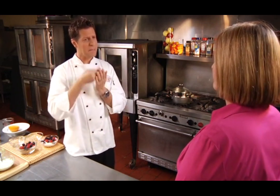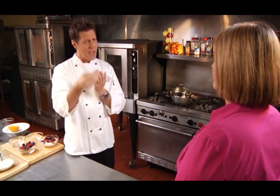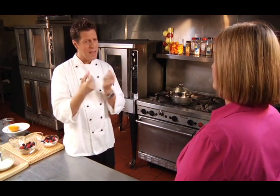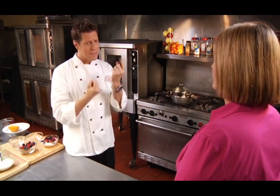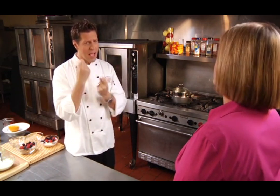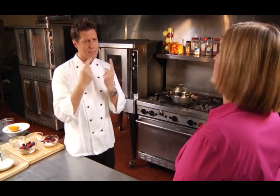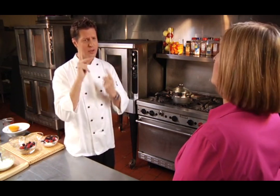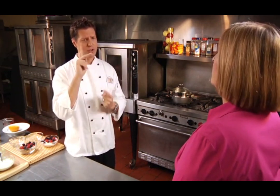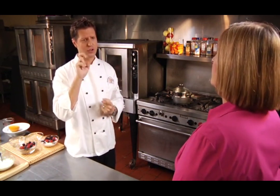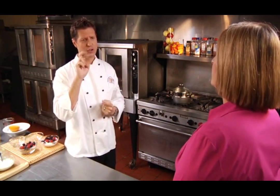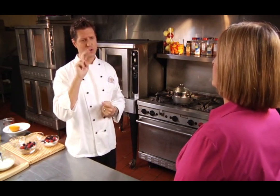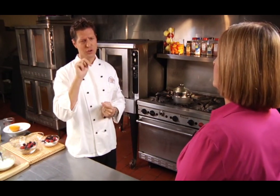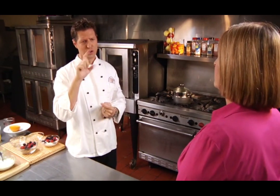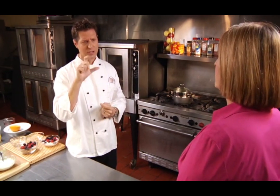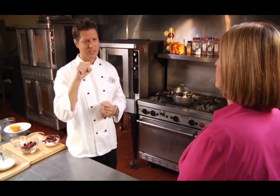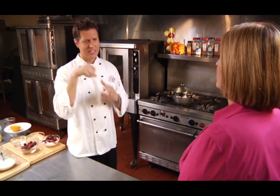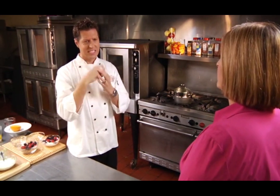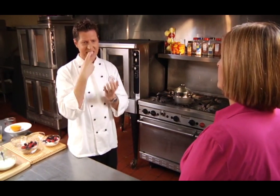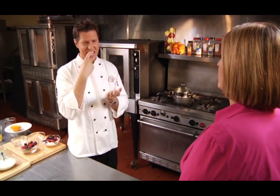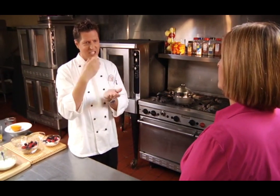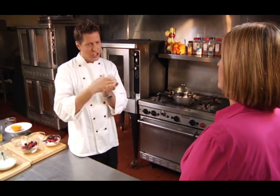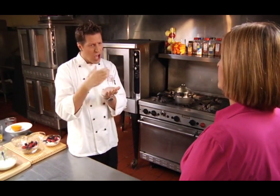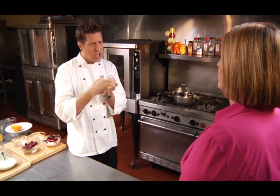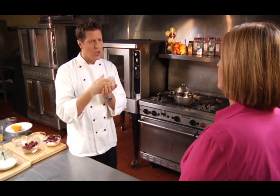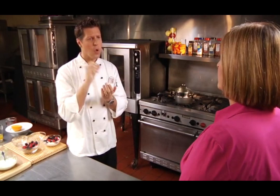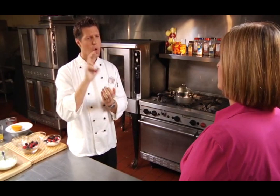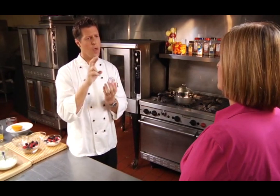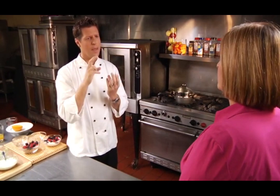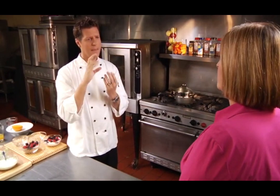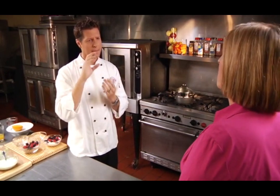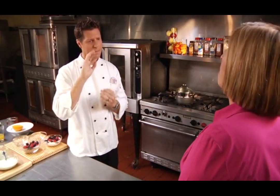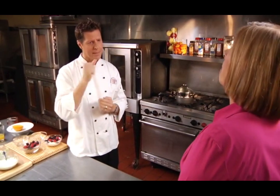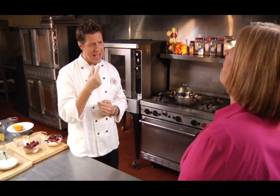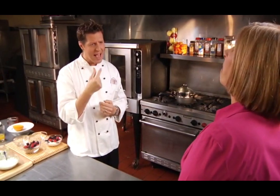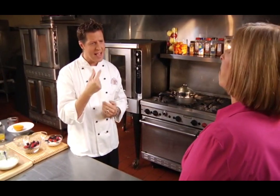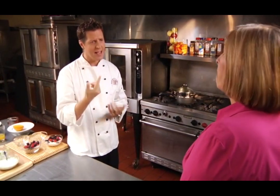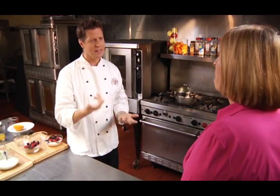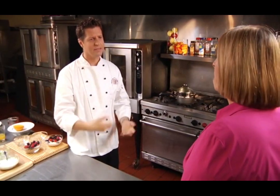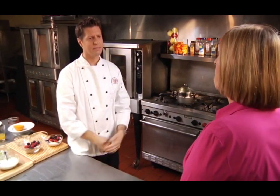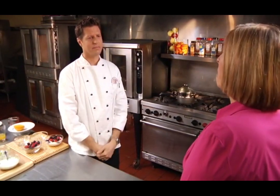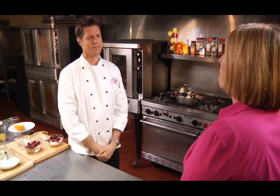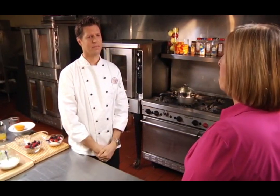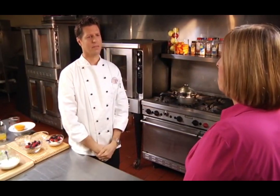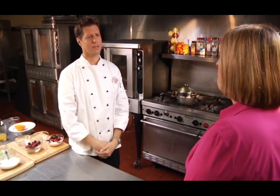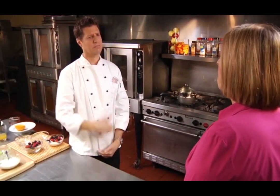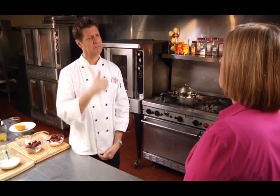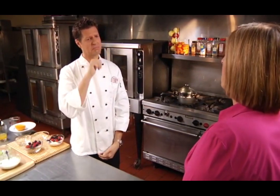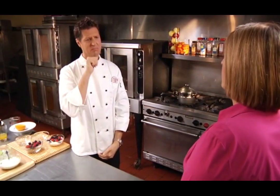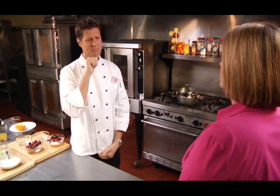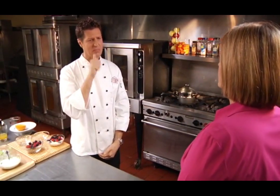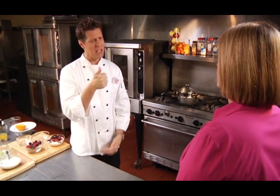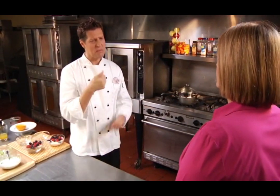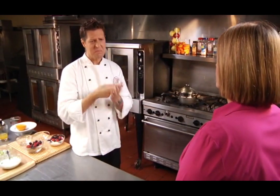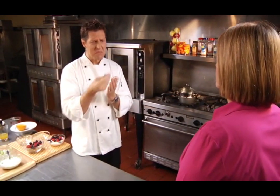Buy the kernels in a jar or a bag. Don't use the high-calorie, over-seasoned packages of popcorn.